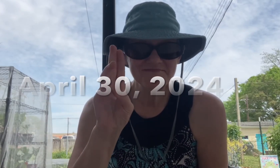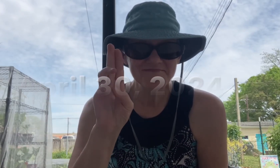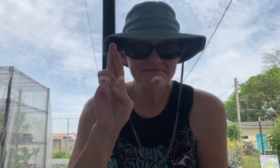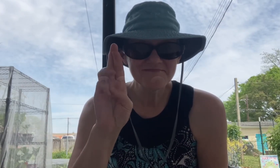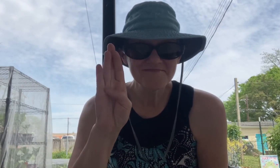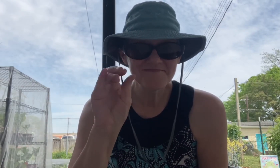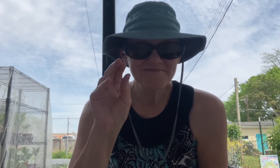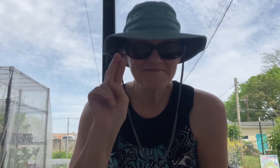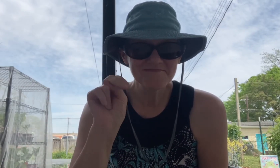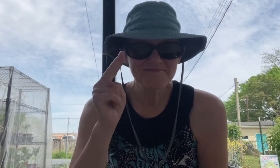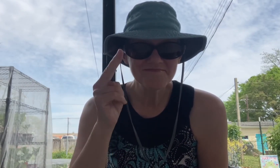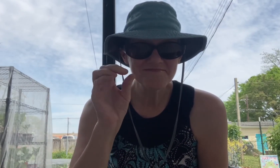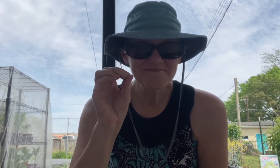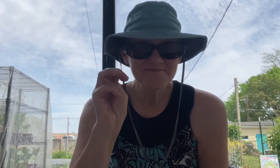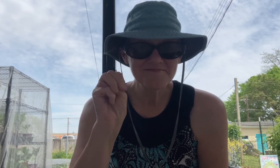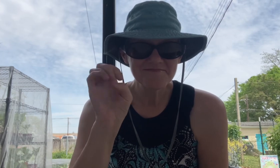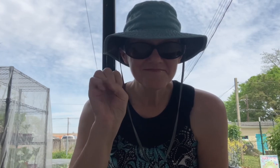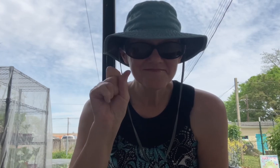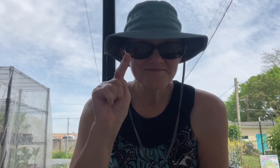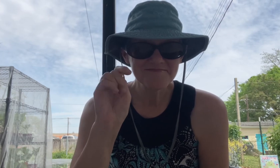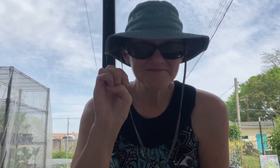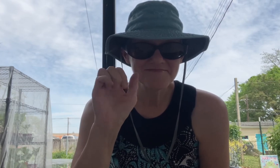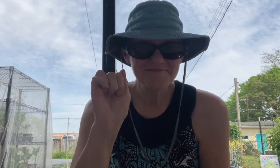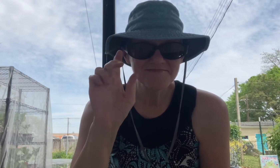Urban Homestead.